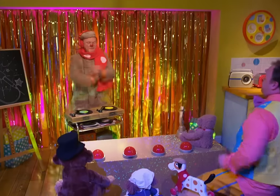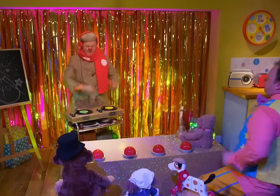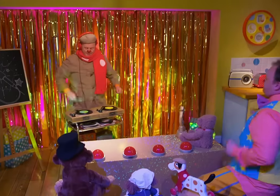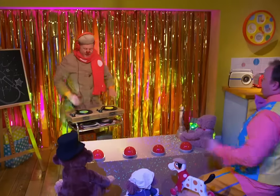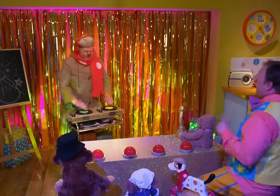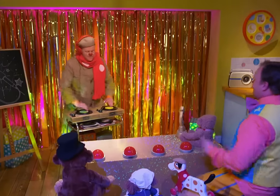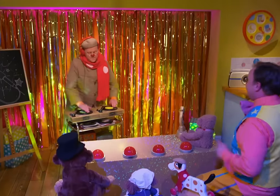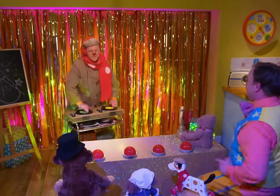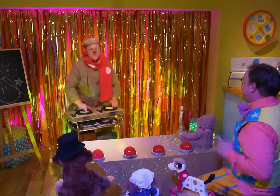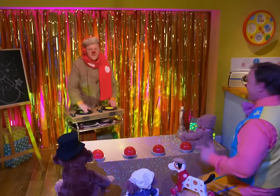Here we go!